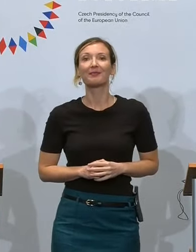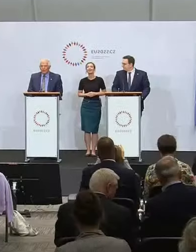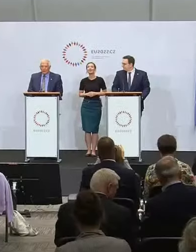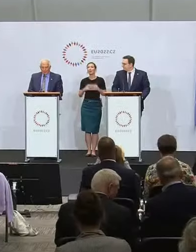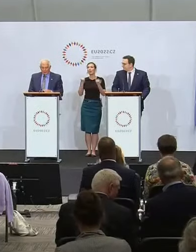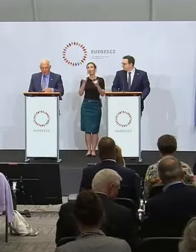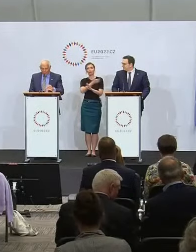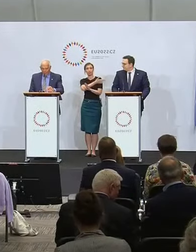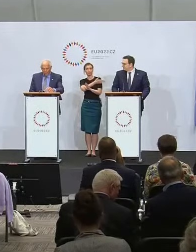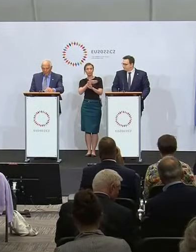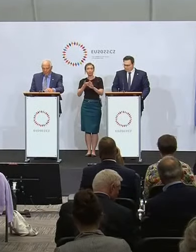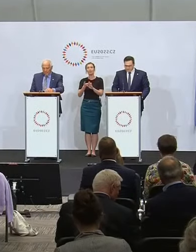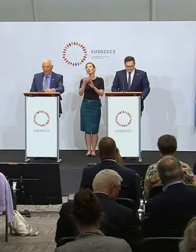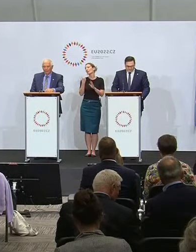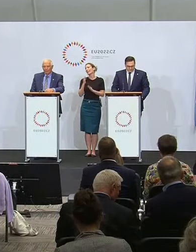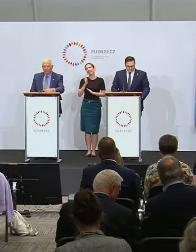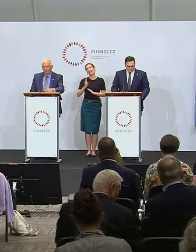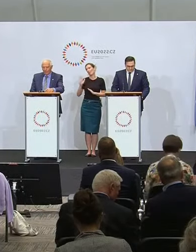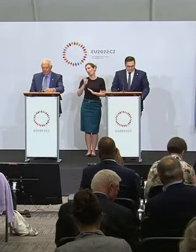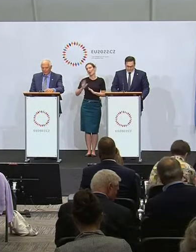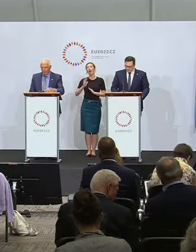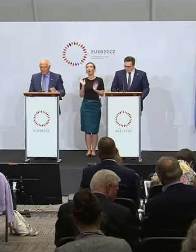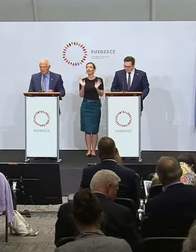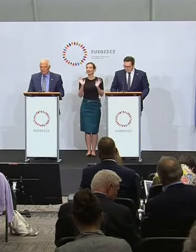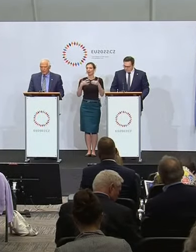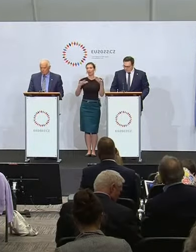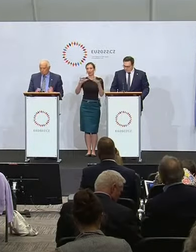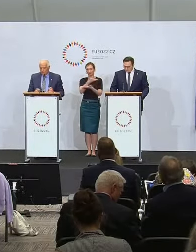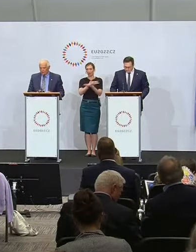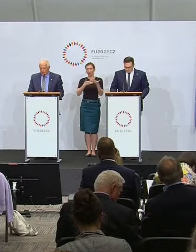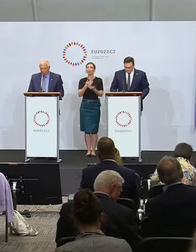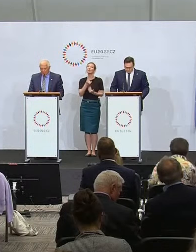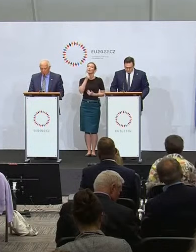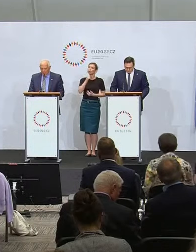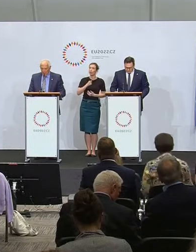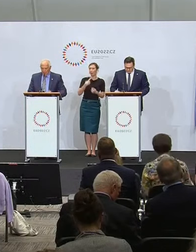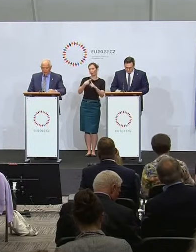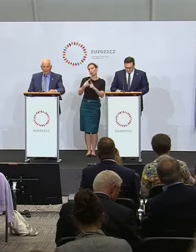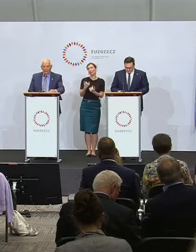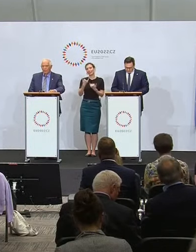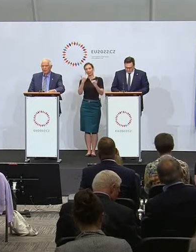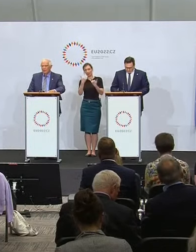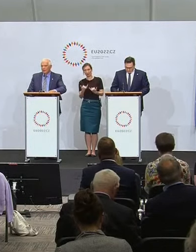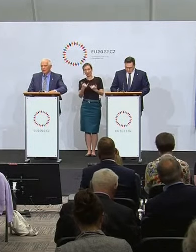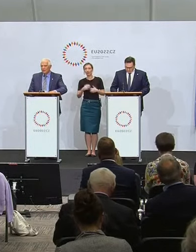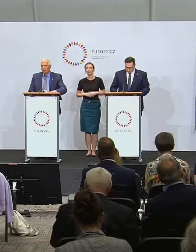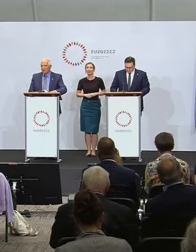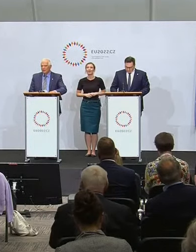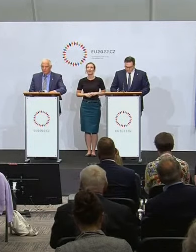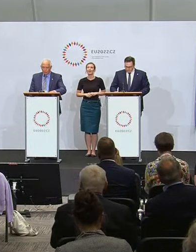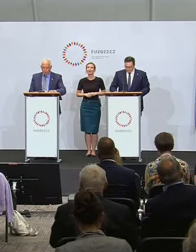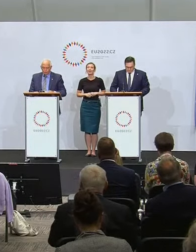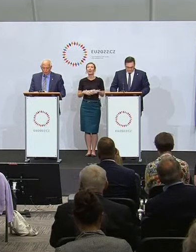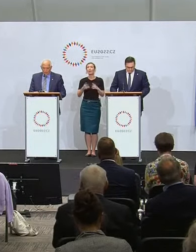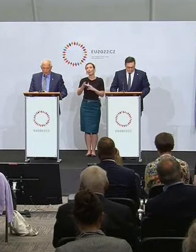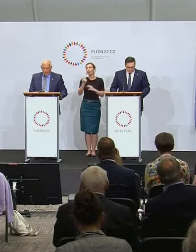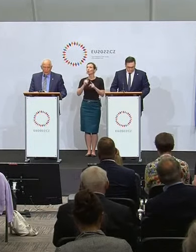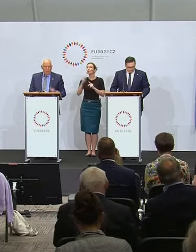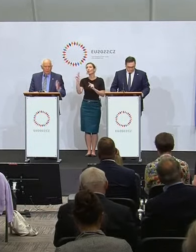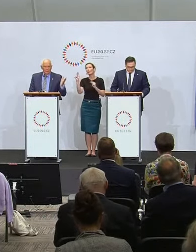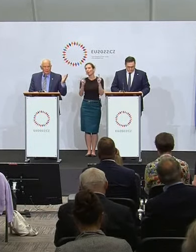During this informal meeting, yesterday and today, we have been exchanging